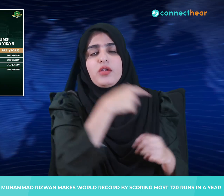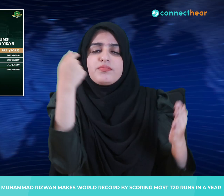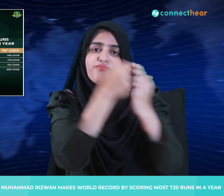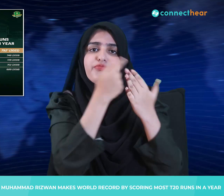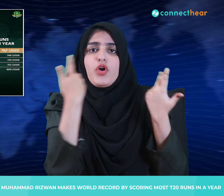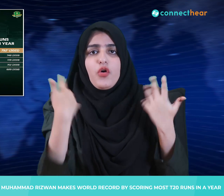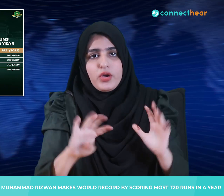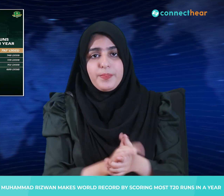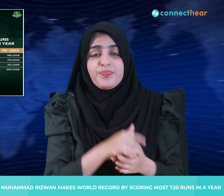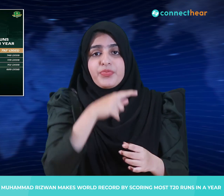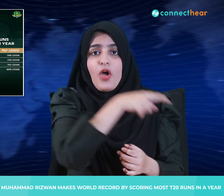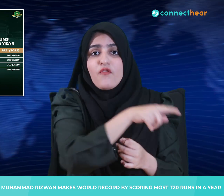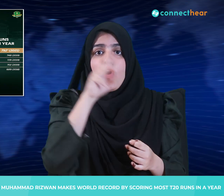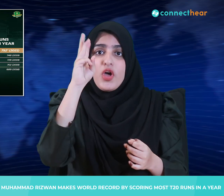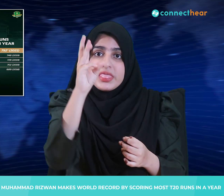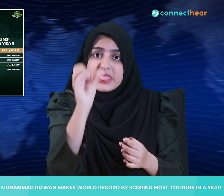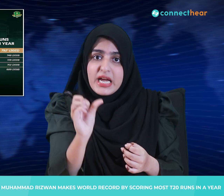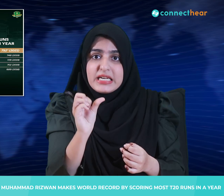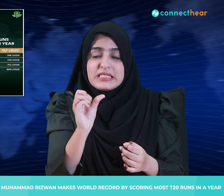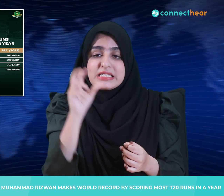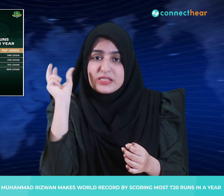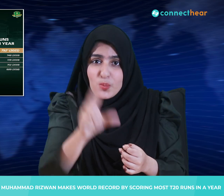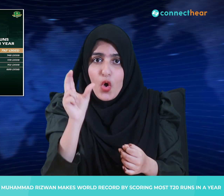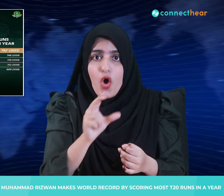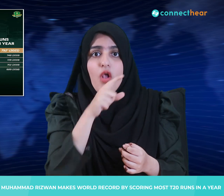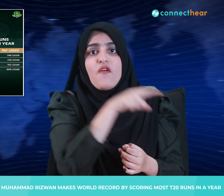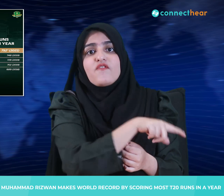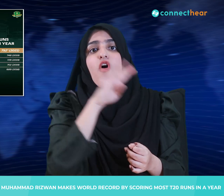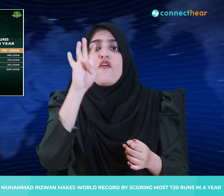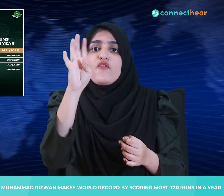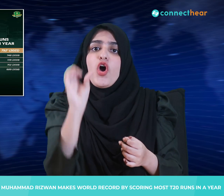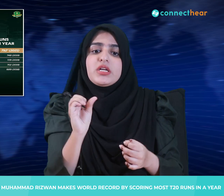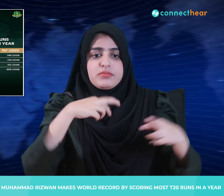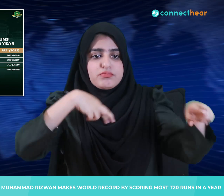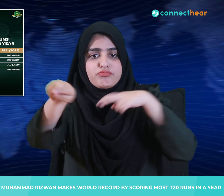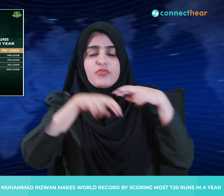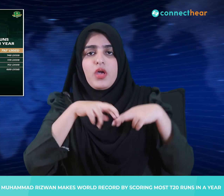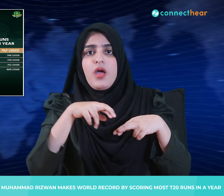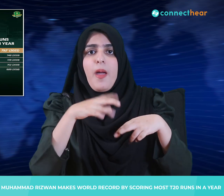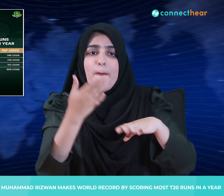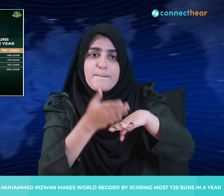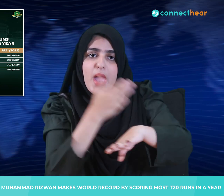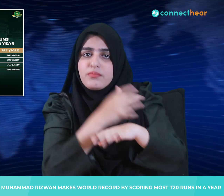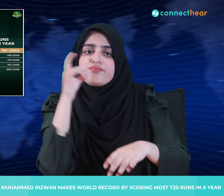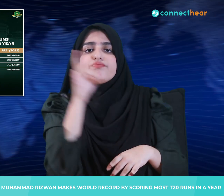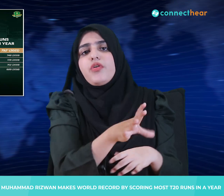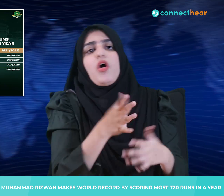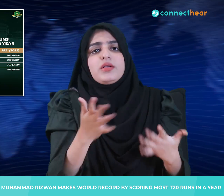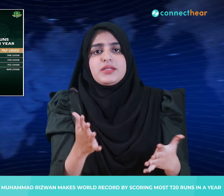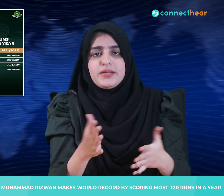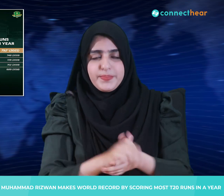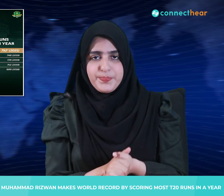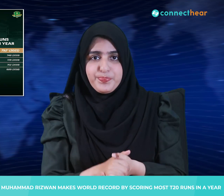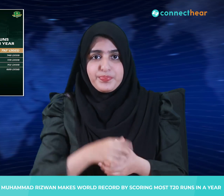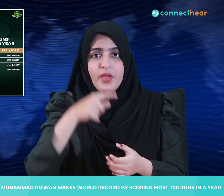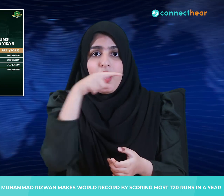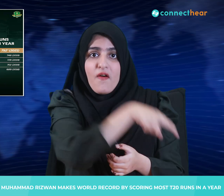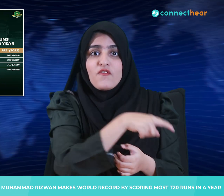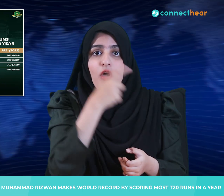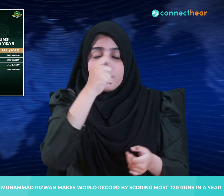against 36 balls before getting run out by West Indies. The batsman has scored 752